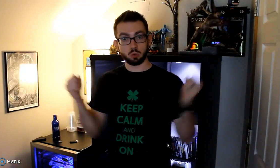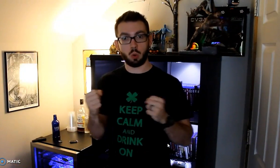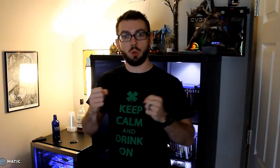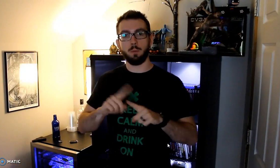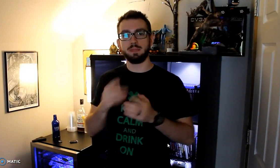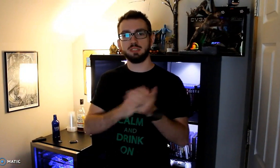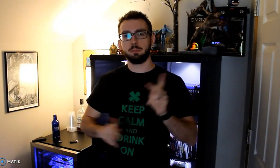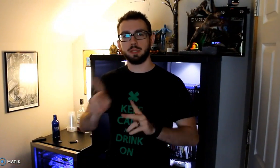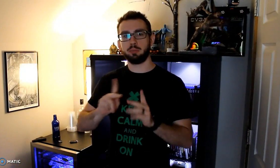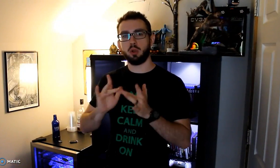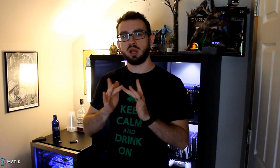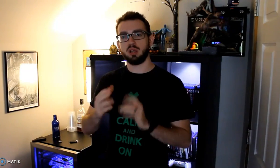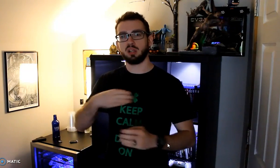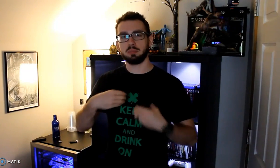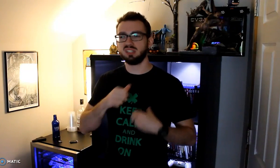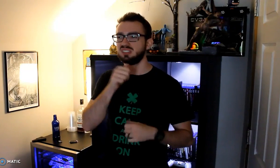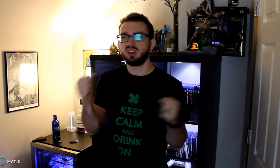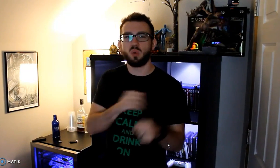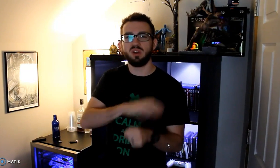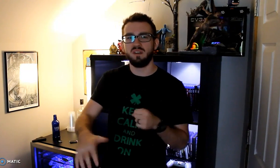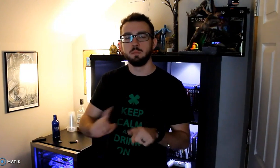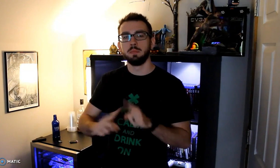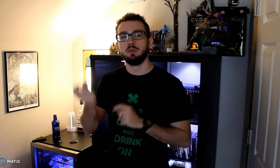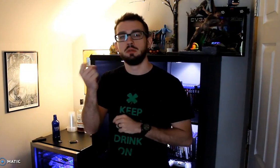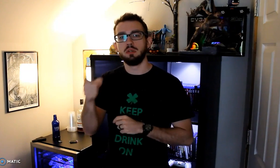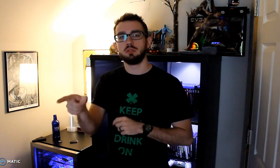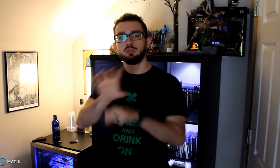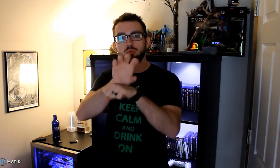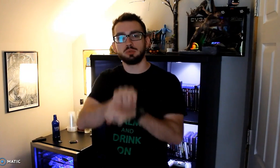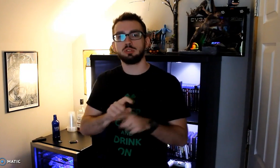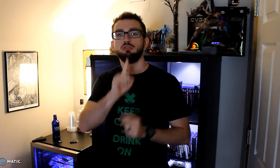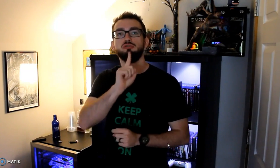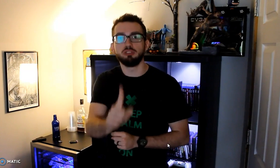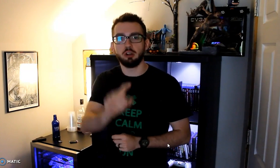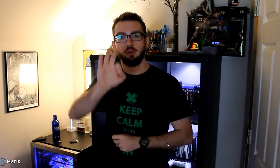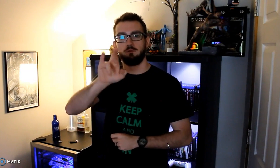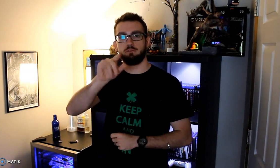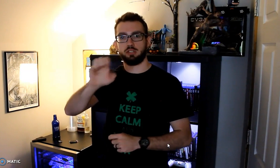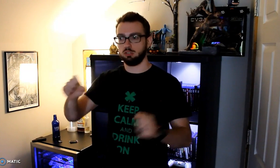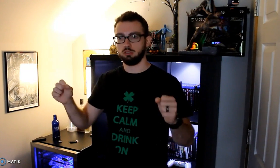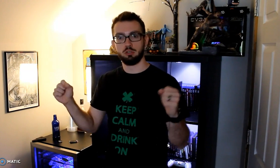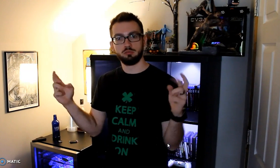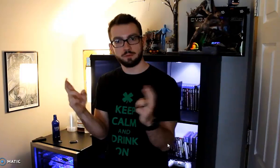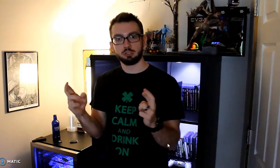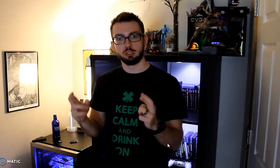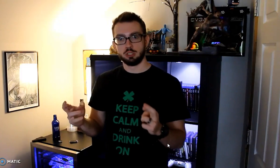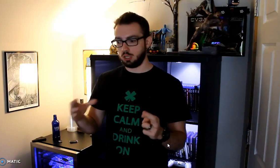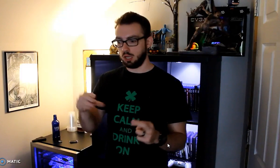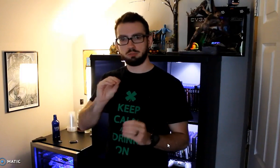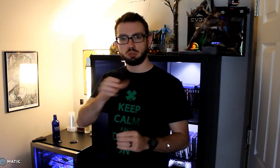So I really like cold beverages. I know that some people, it's not cold enough. They want it like almost